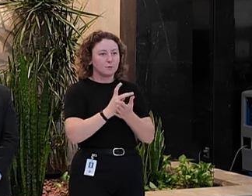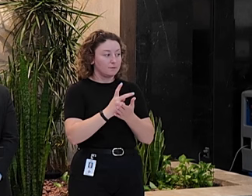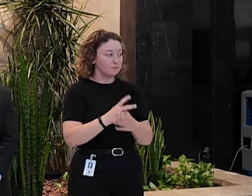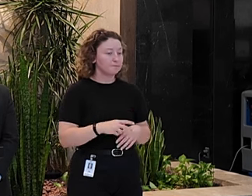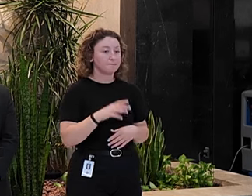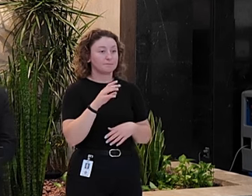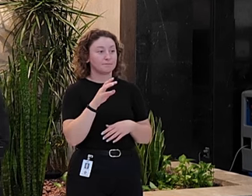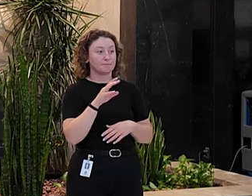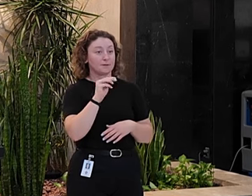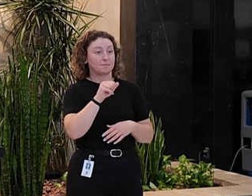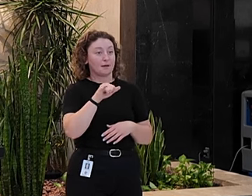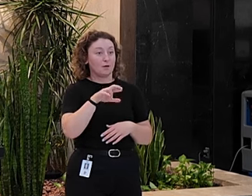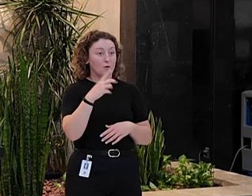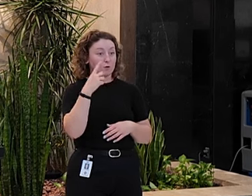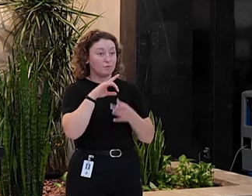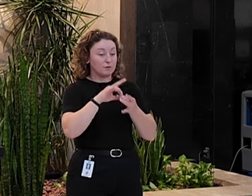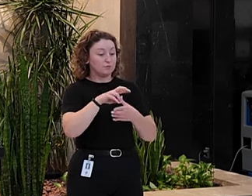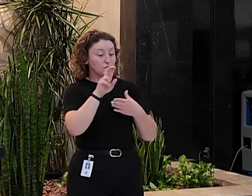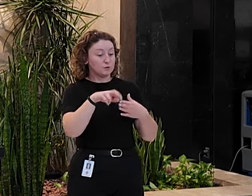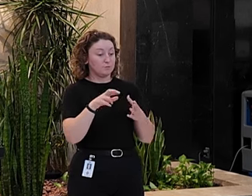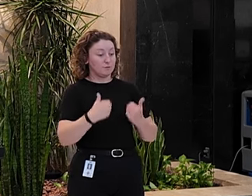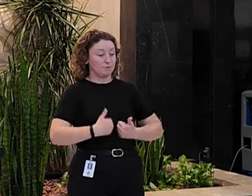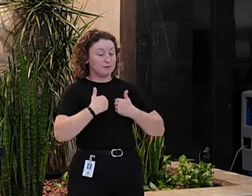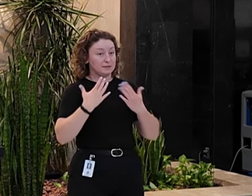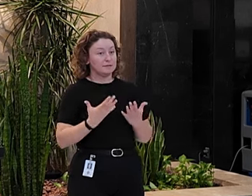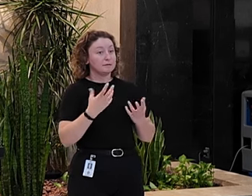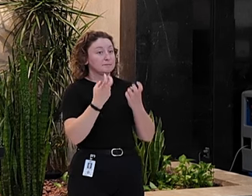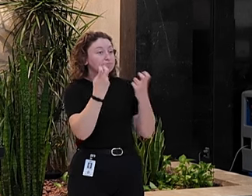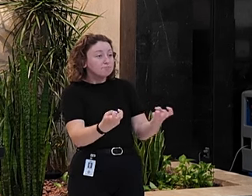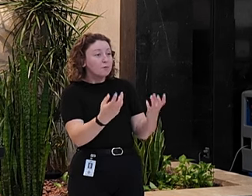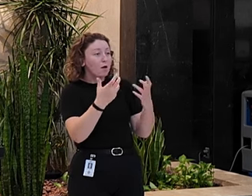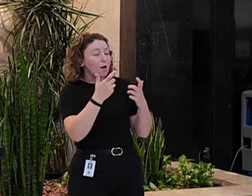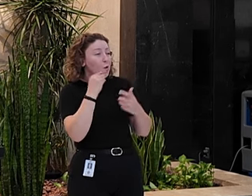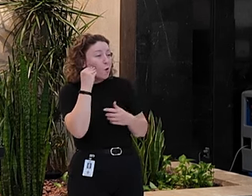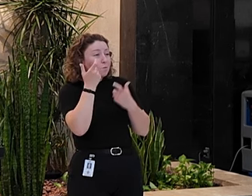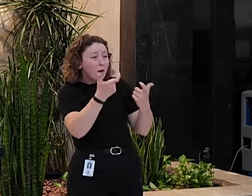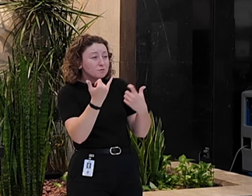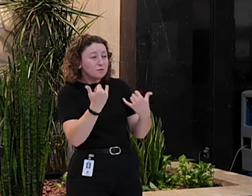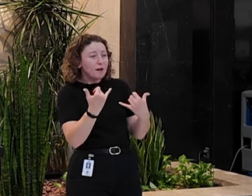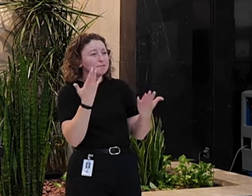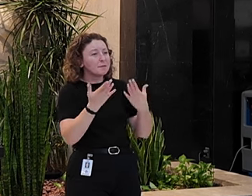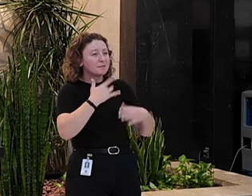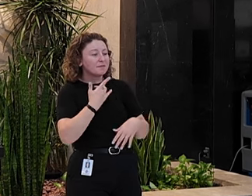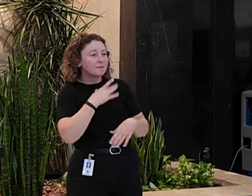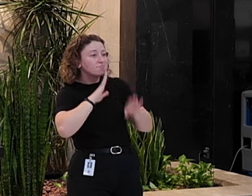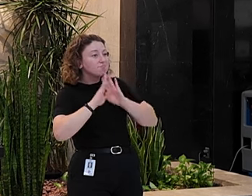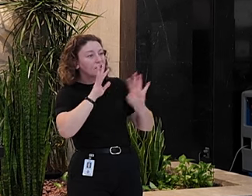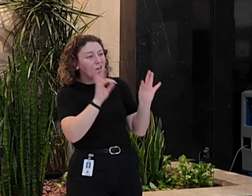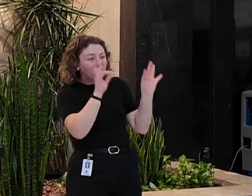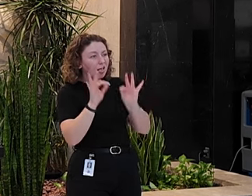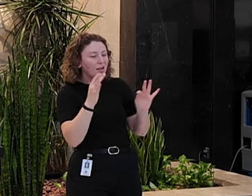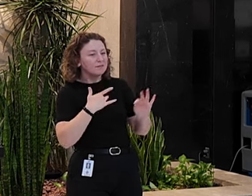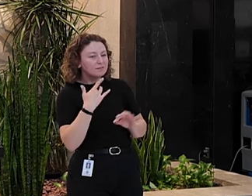Mayor Avula, for Richmond residents sitting at home, maybe watching right now, who might be frustrated, rolling their eyes a little